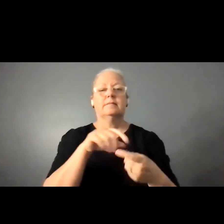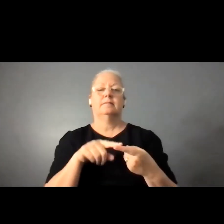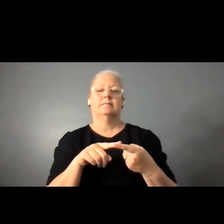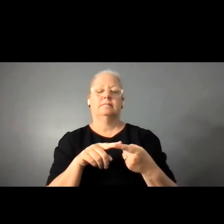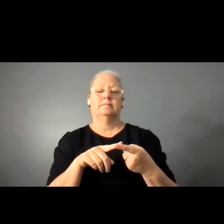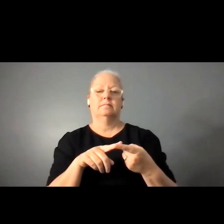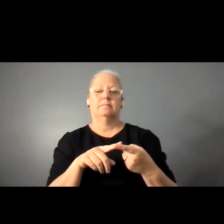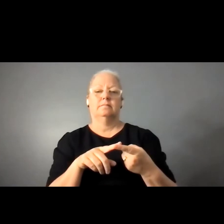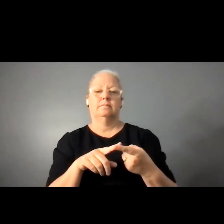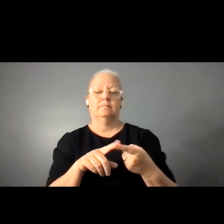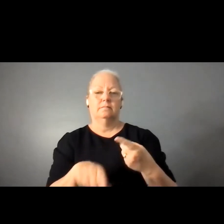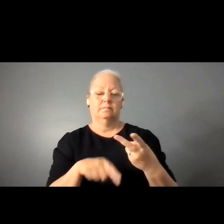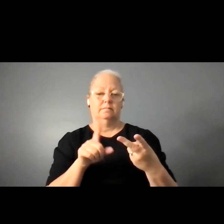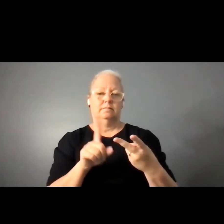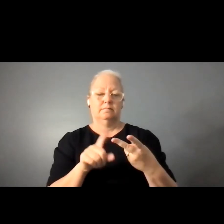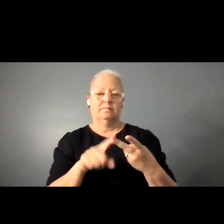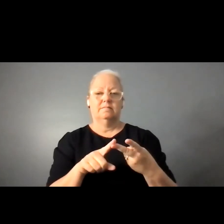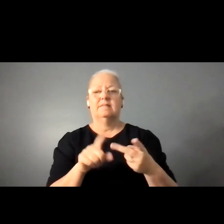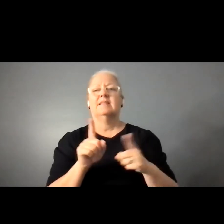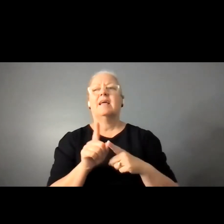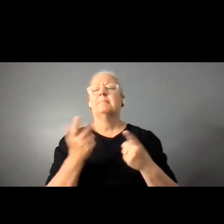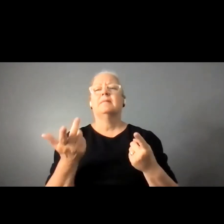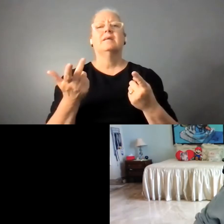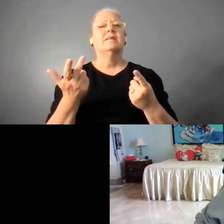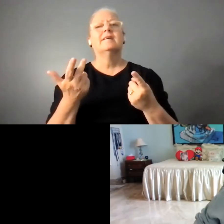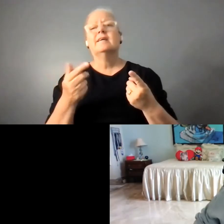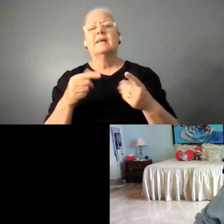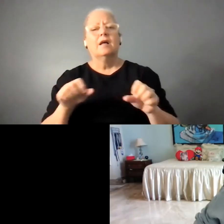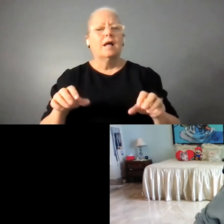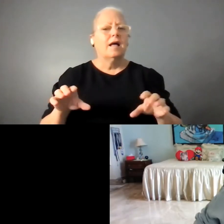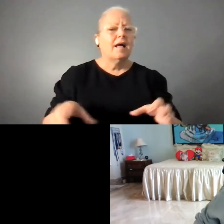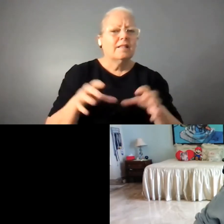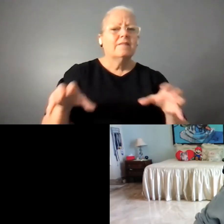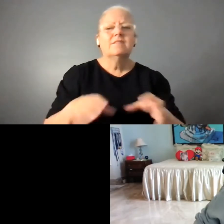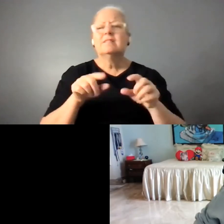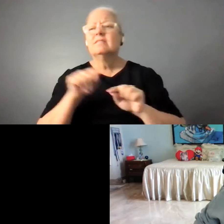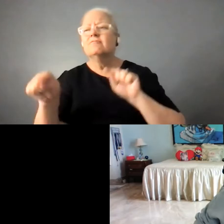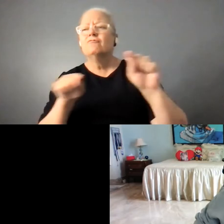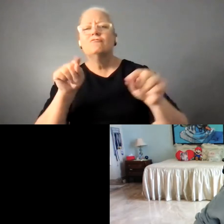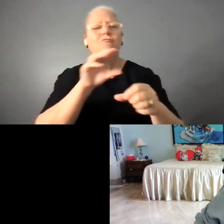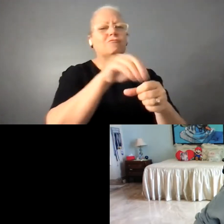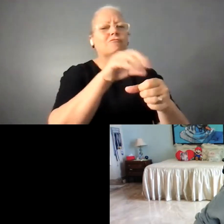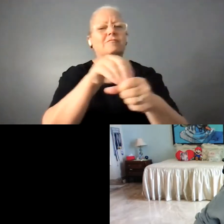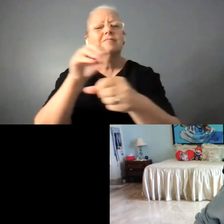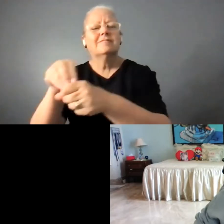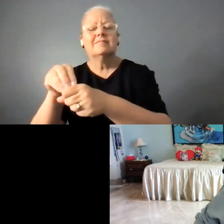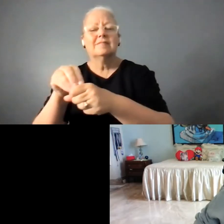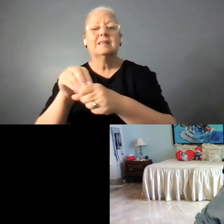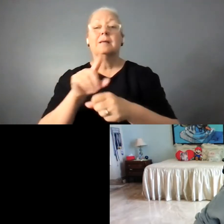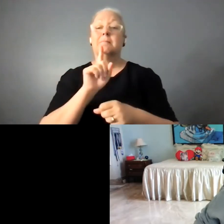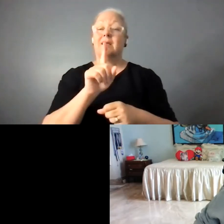and community activities. But for me, one of the most important things is opportunities for